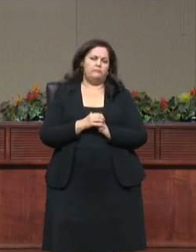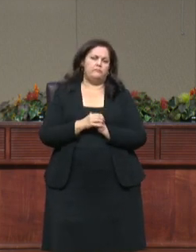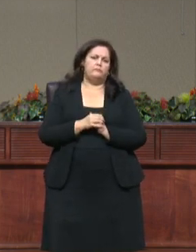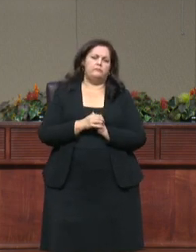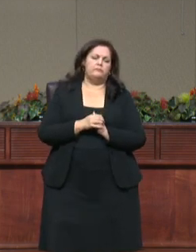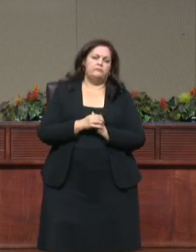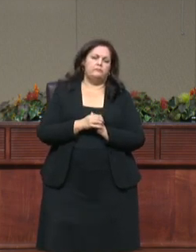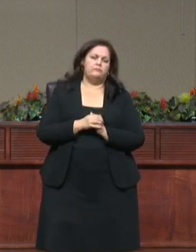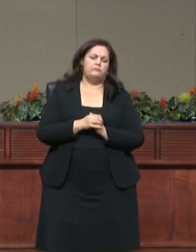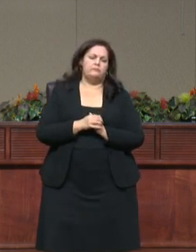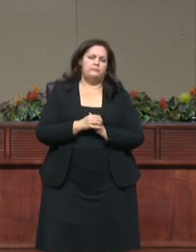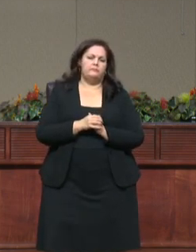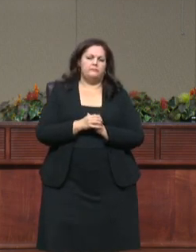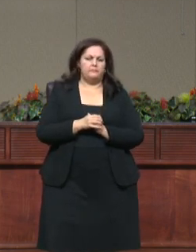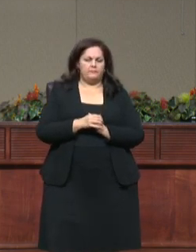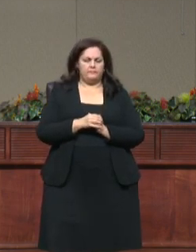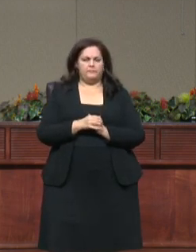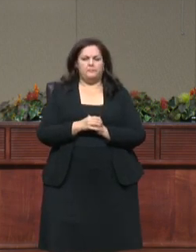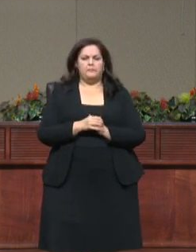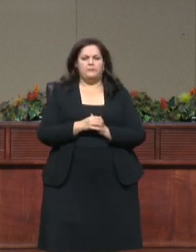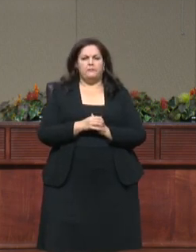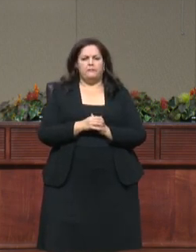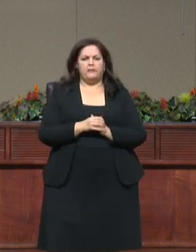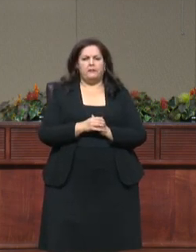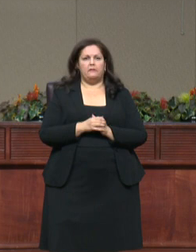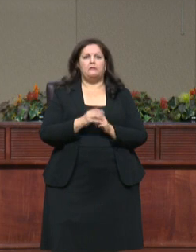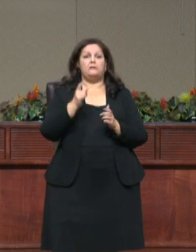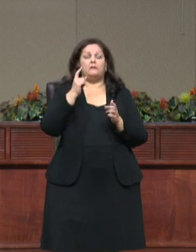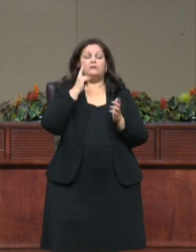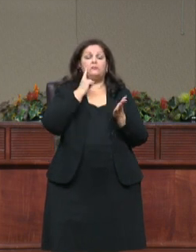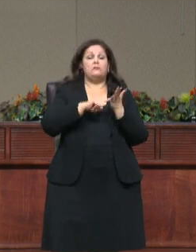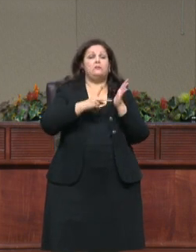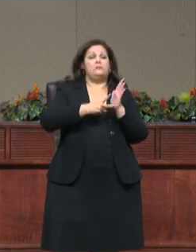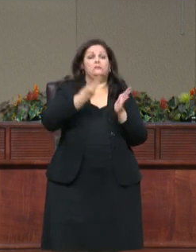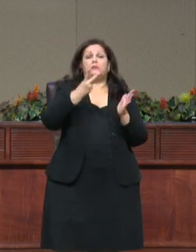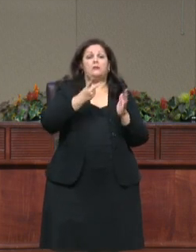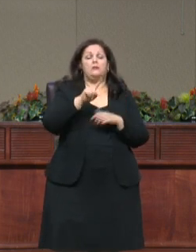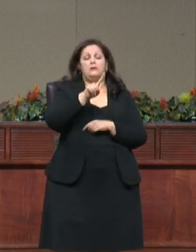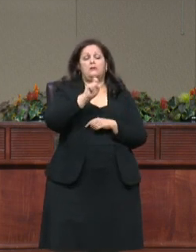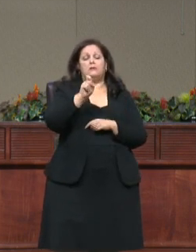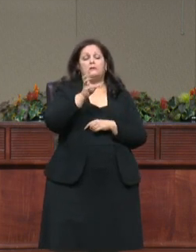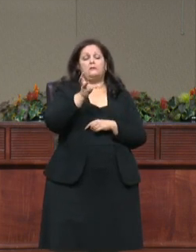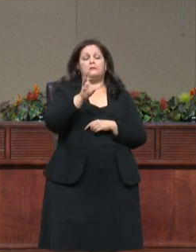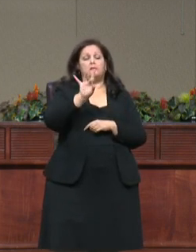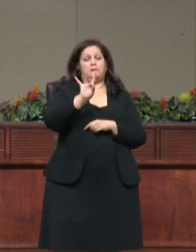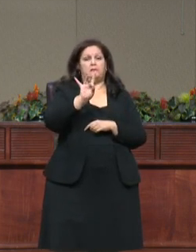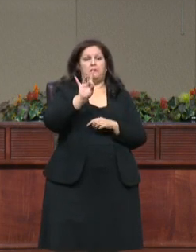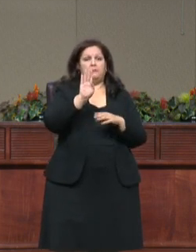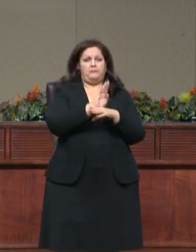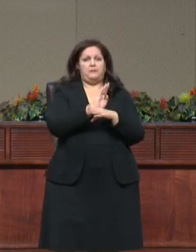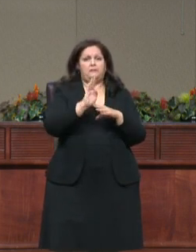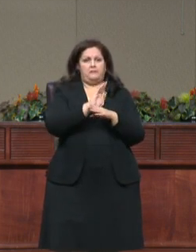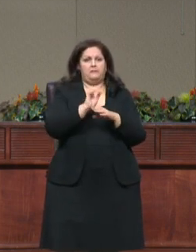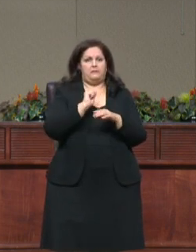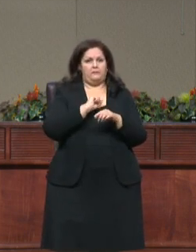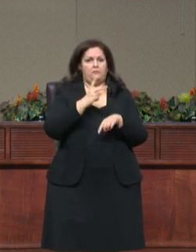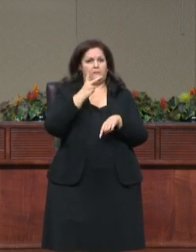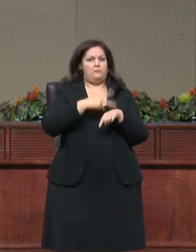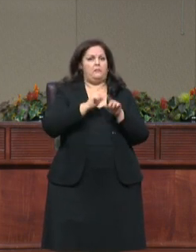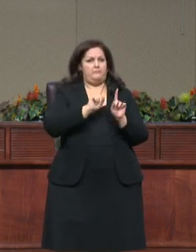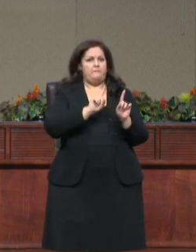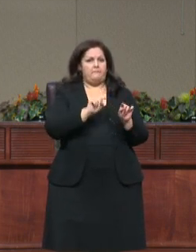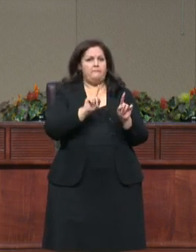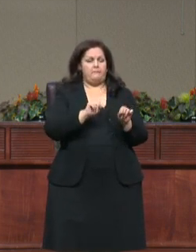place. They have re-inspected 168 of those businesses. That means